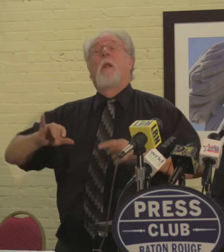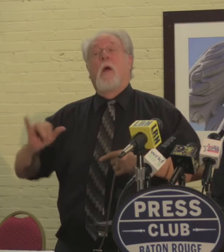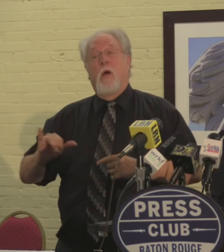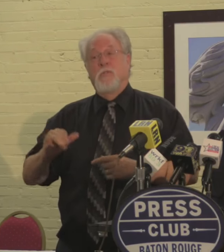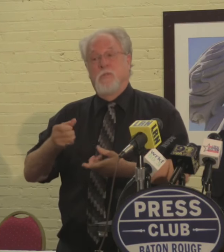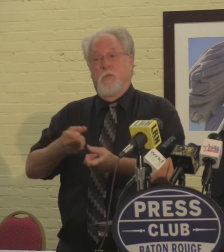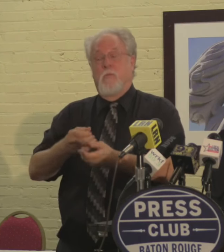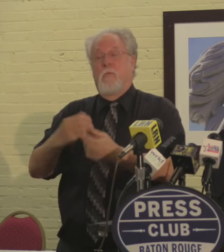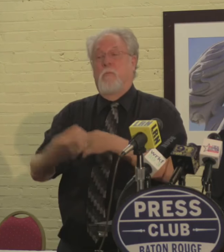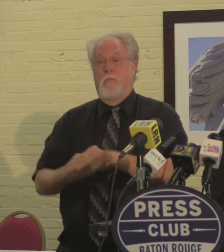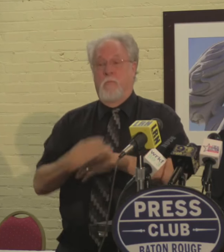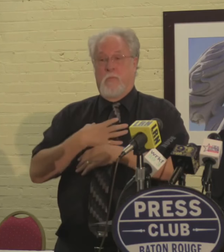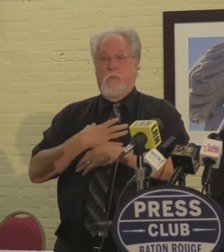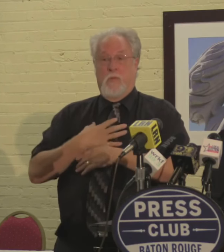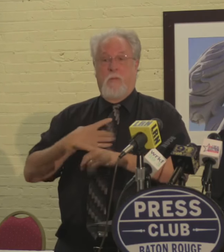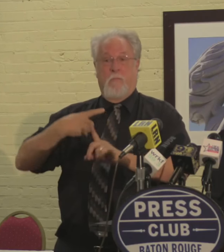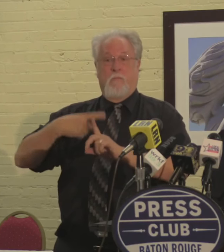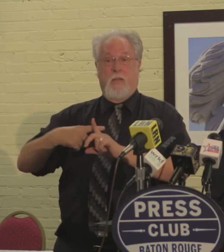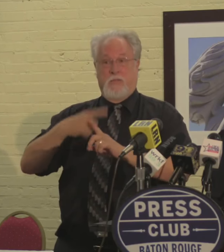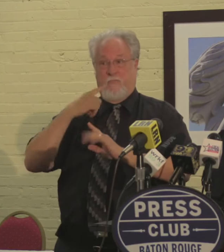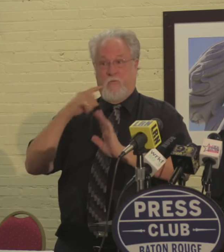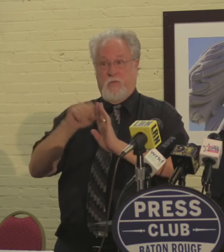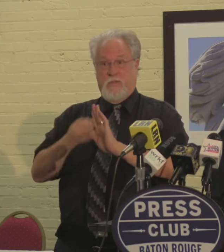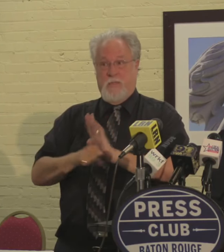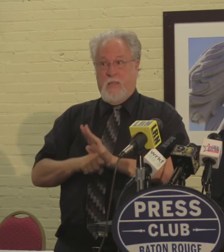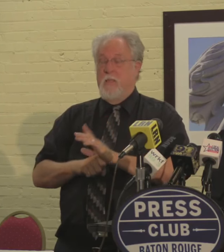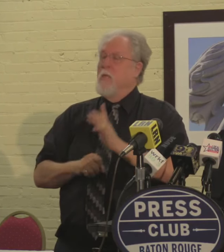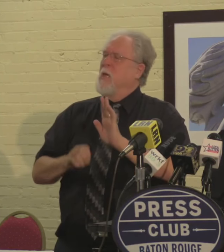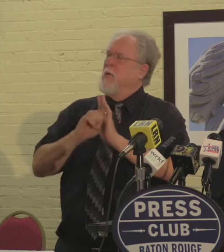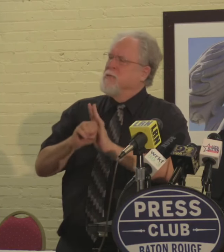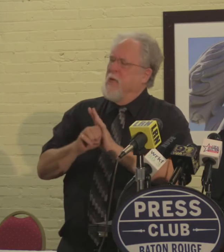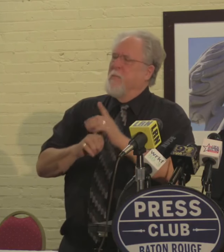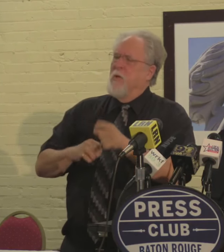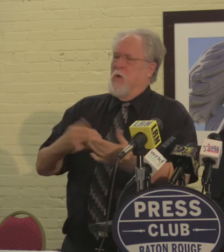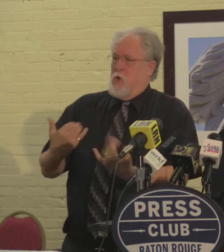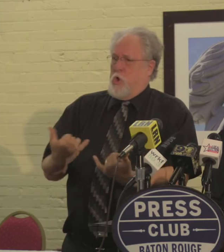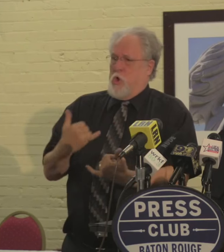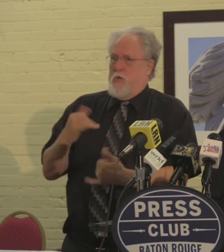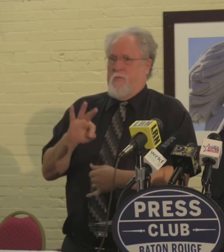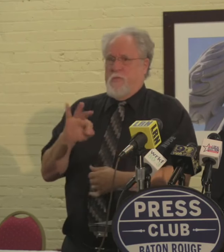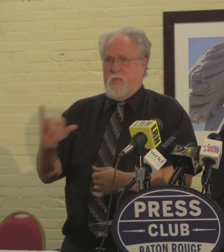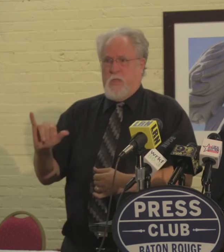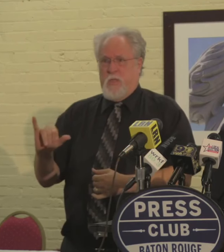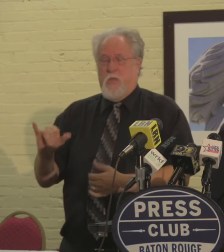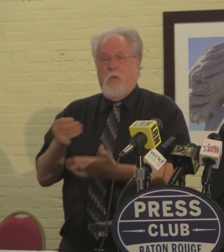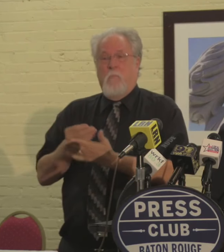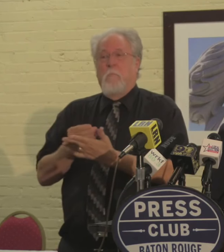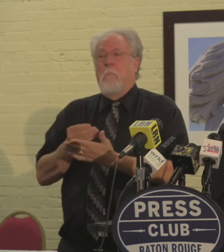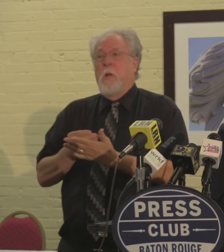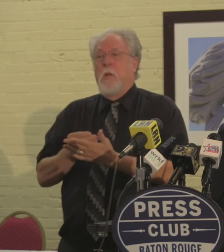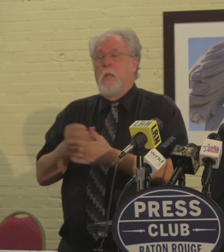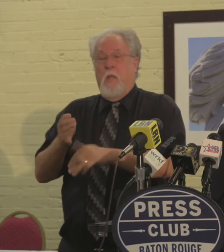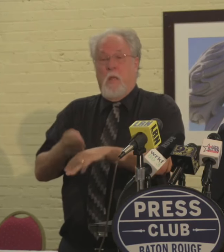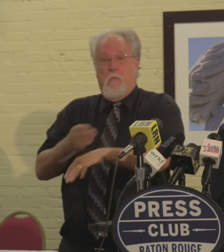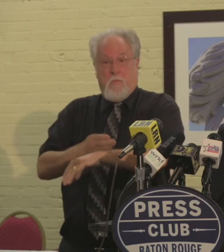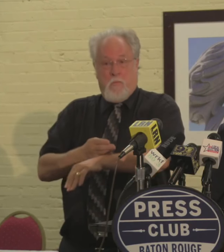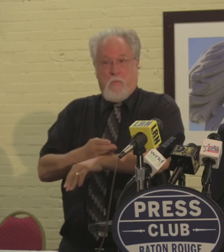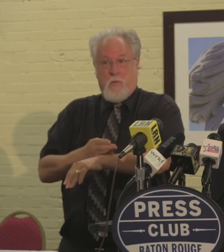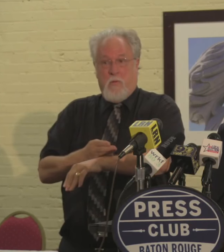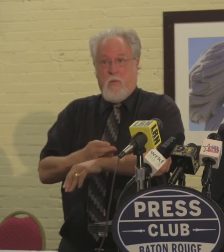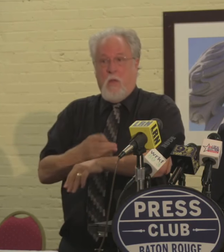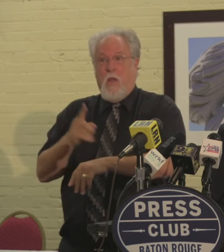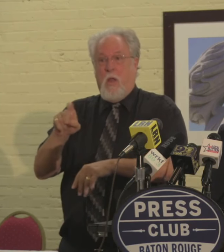a positive impact on the state. For example, in the current fiscal year, The revenue was upgraded